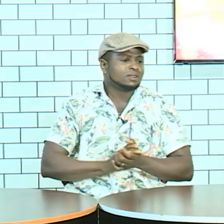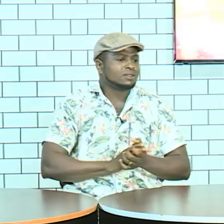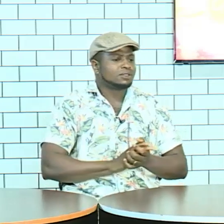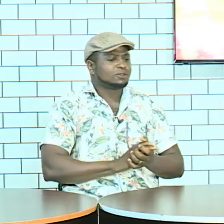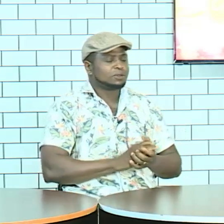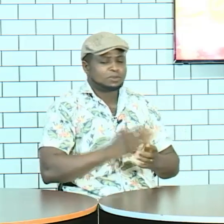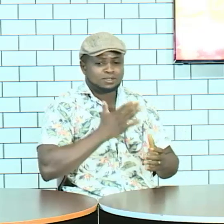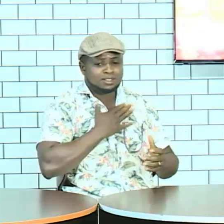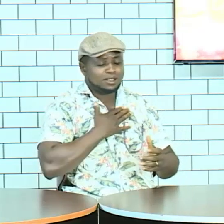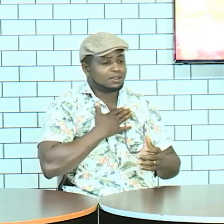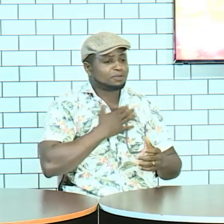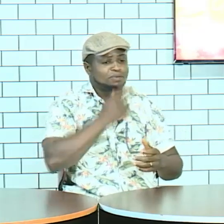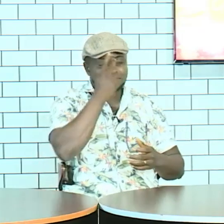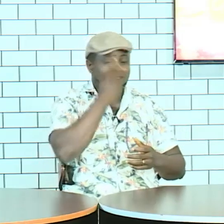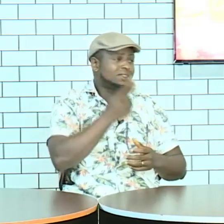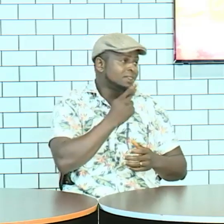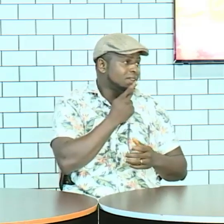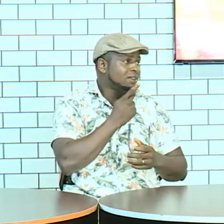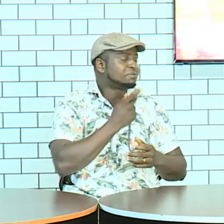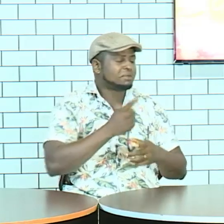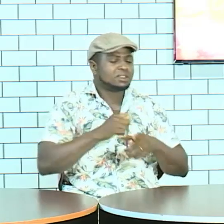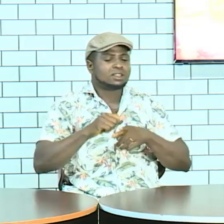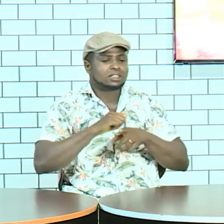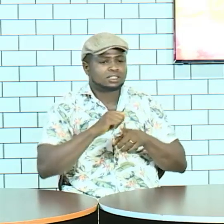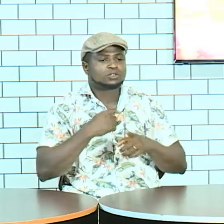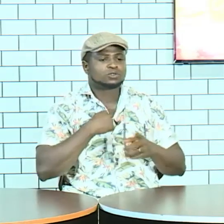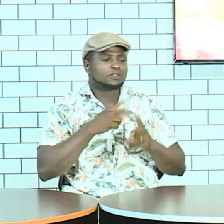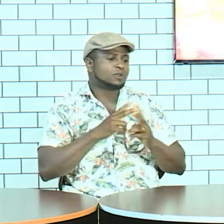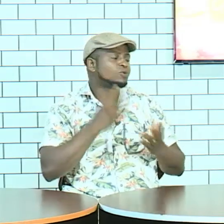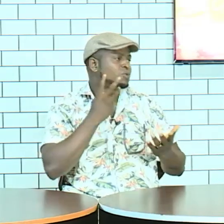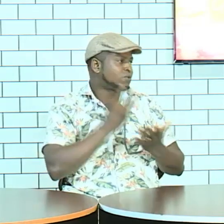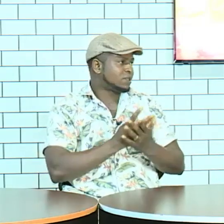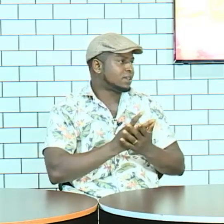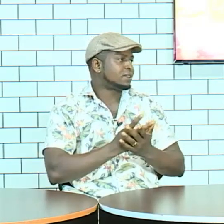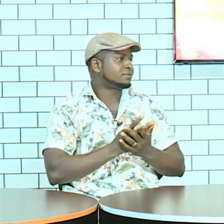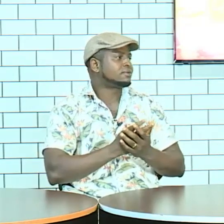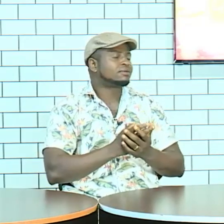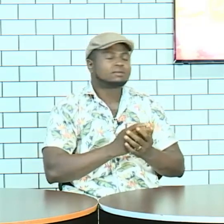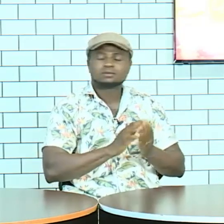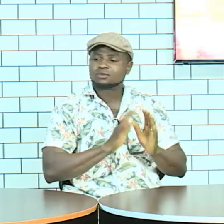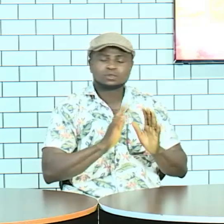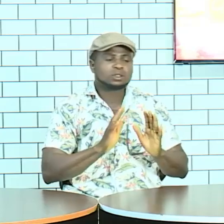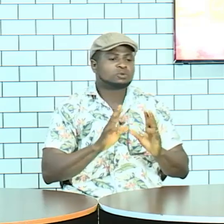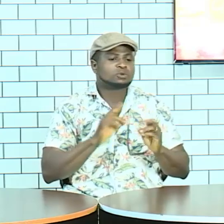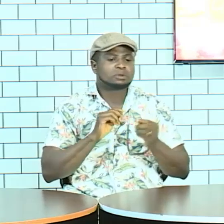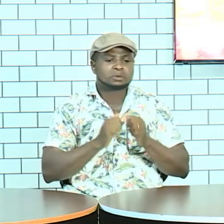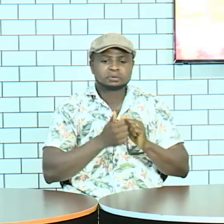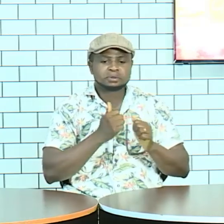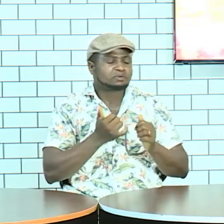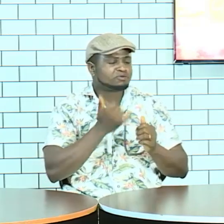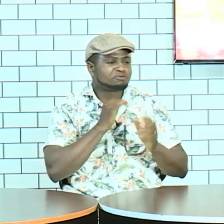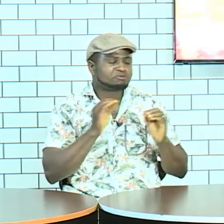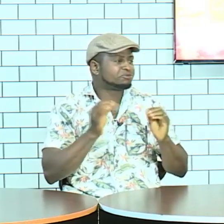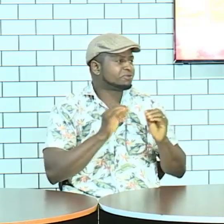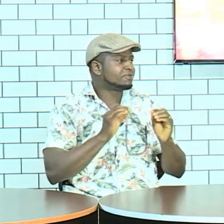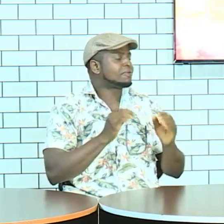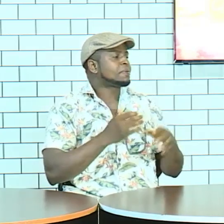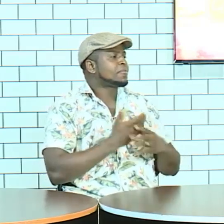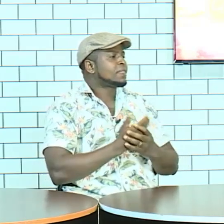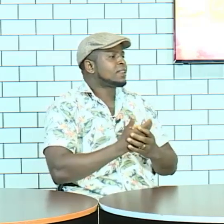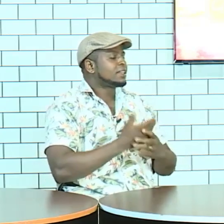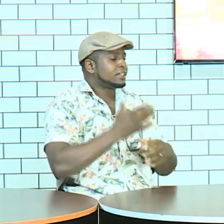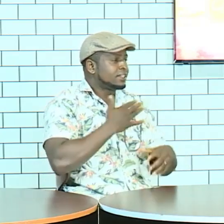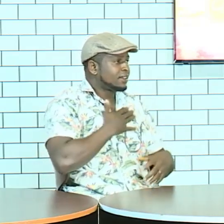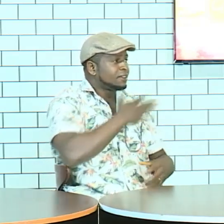Okay, thank you so much. My own parents, they all trained me very well. They loved me so much. Even when